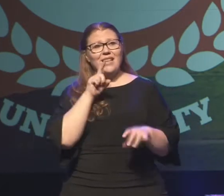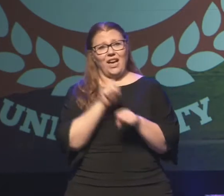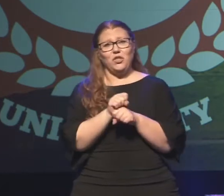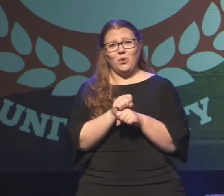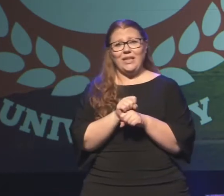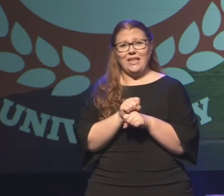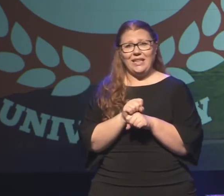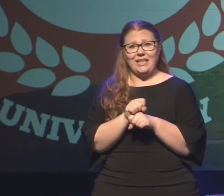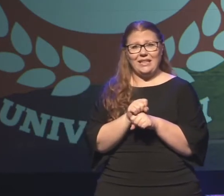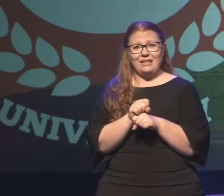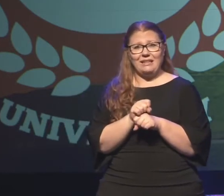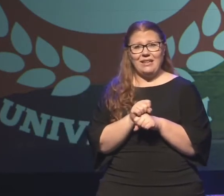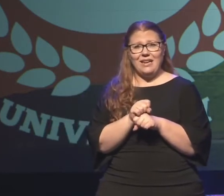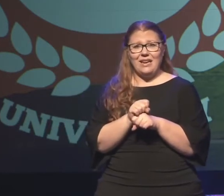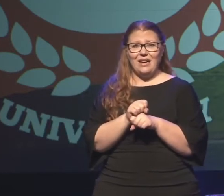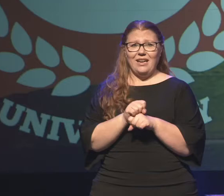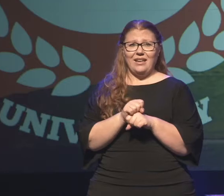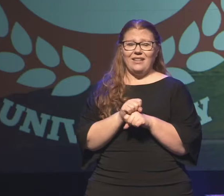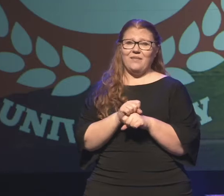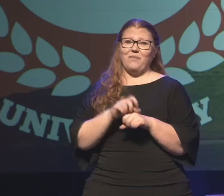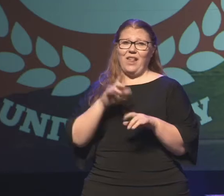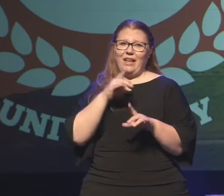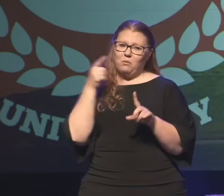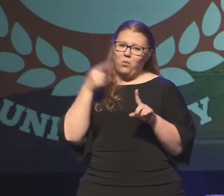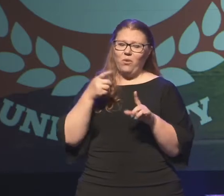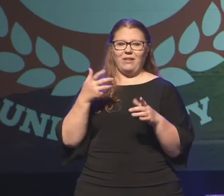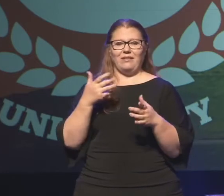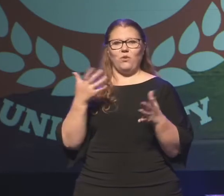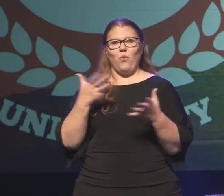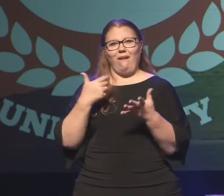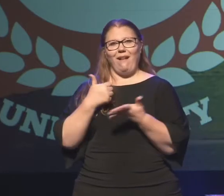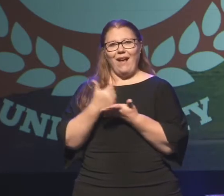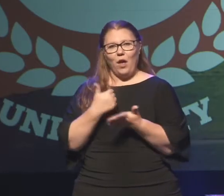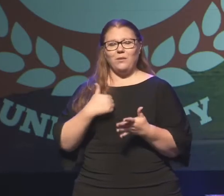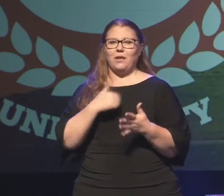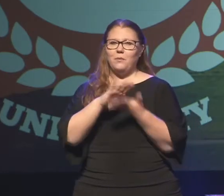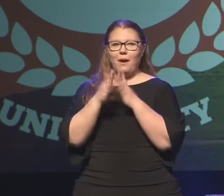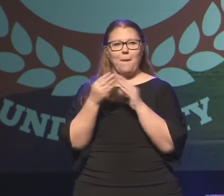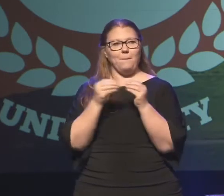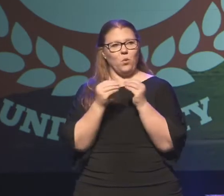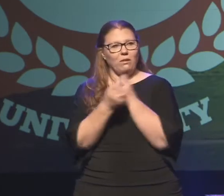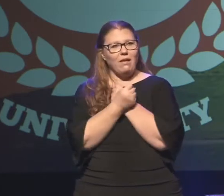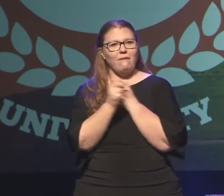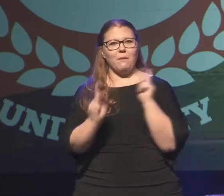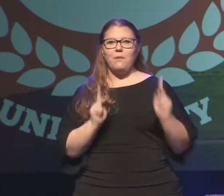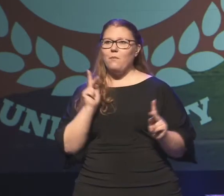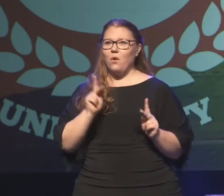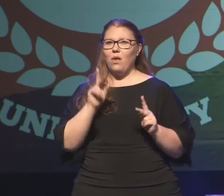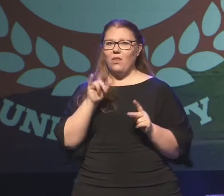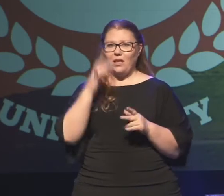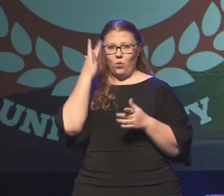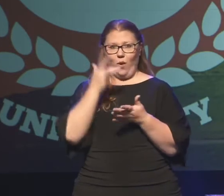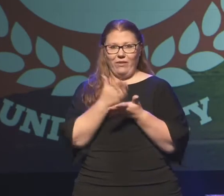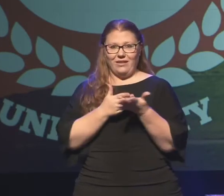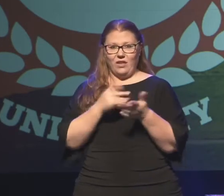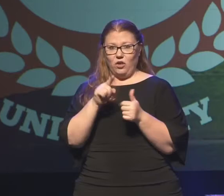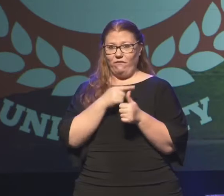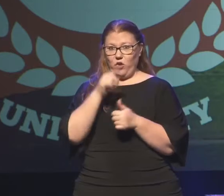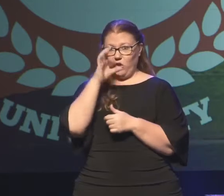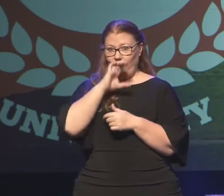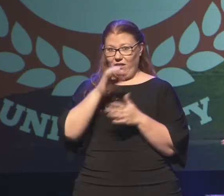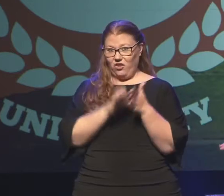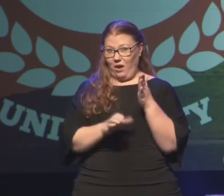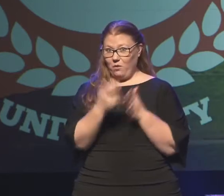grist of what helps us become more loving people. And that's why this section in 1 Corinthians 13